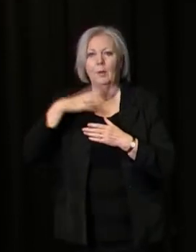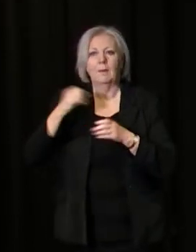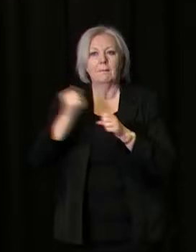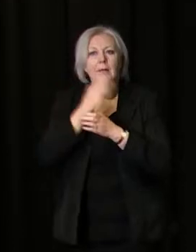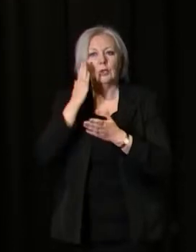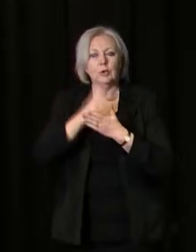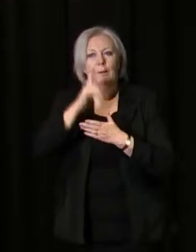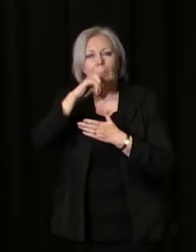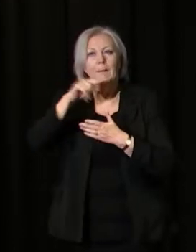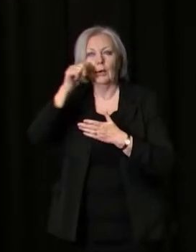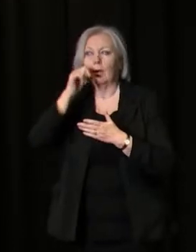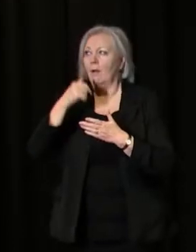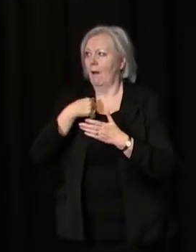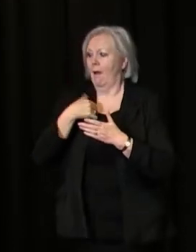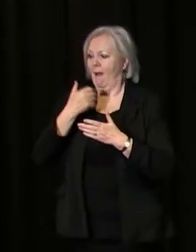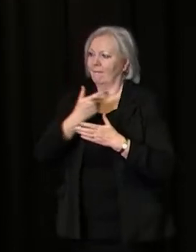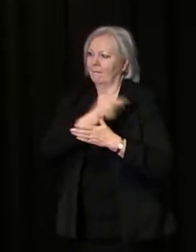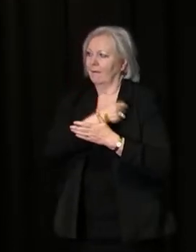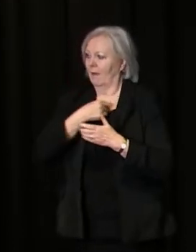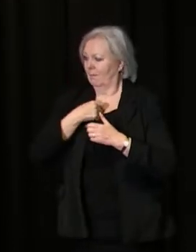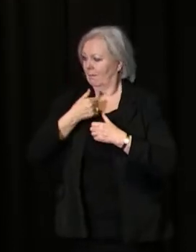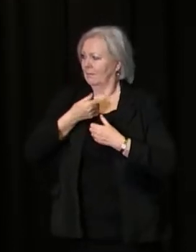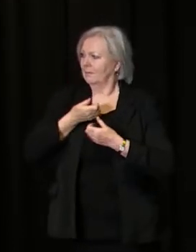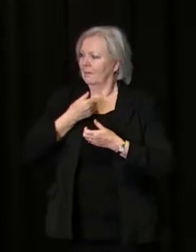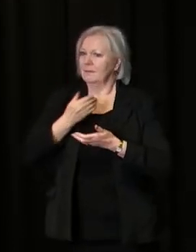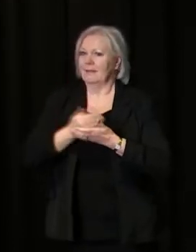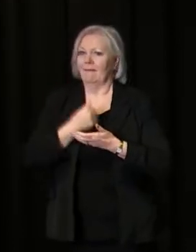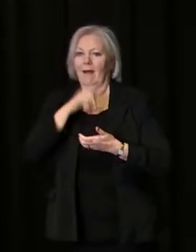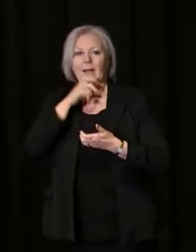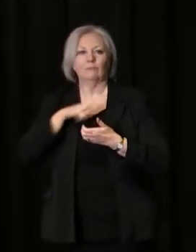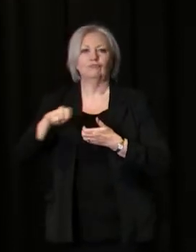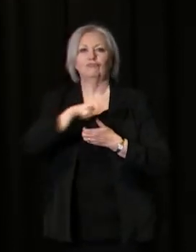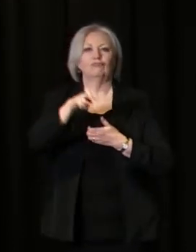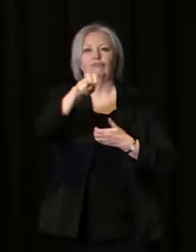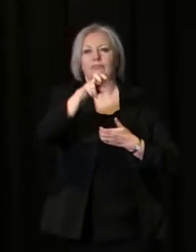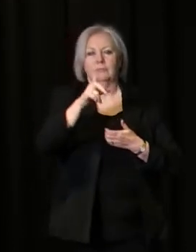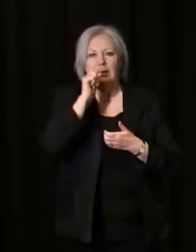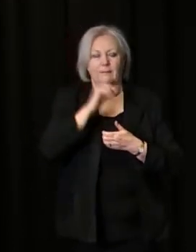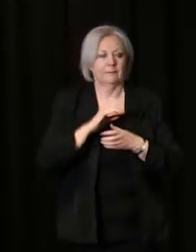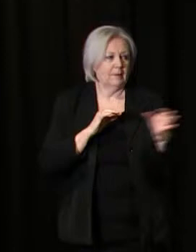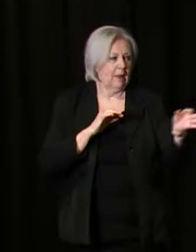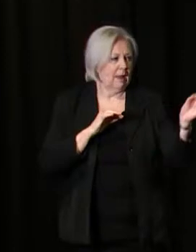and the safety that it gives you when they participate. So what can you do if you're